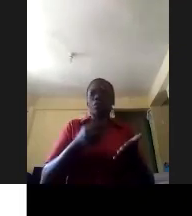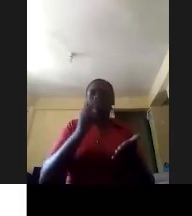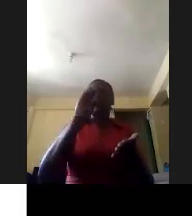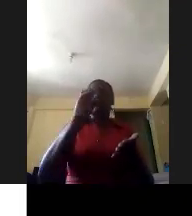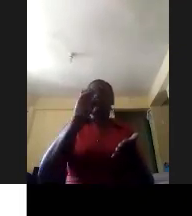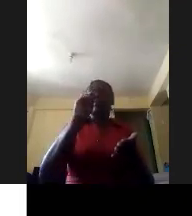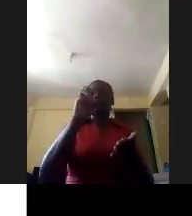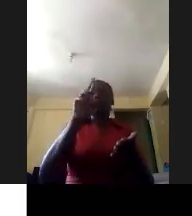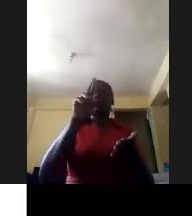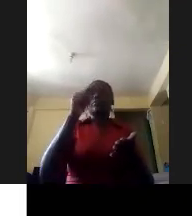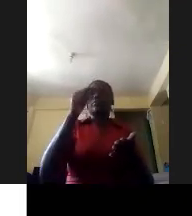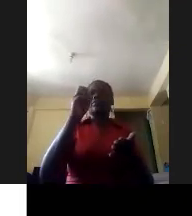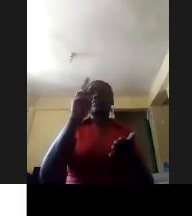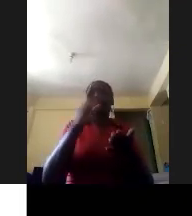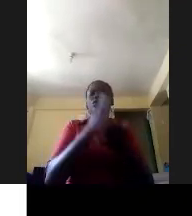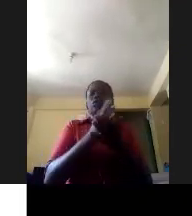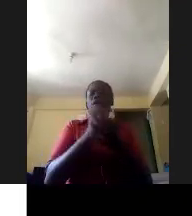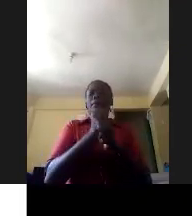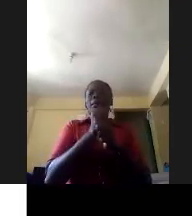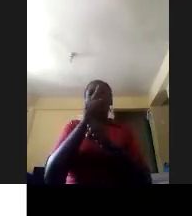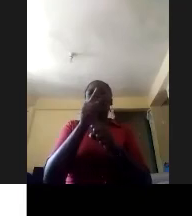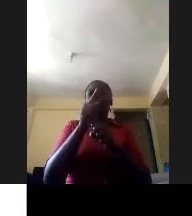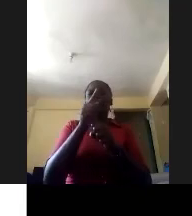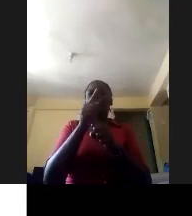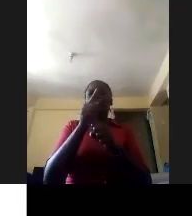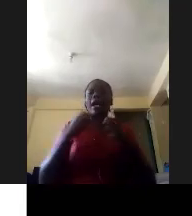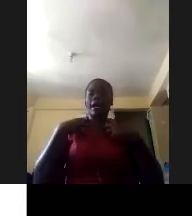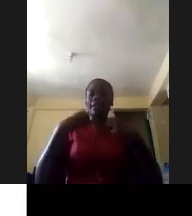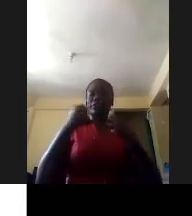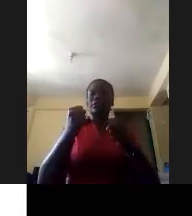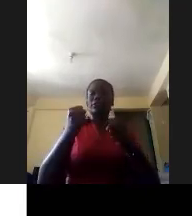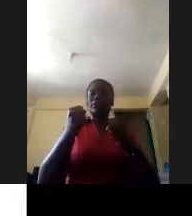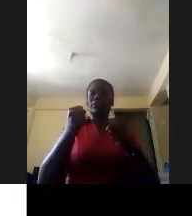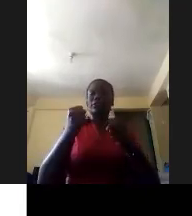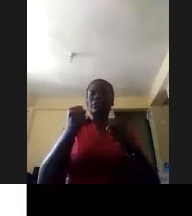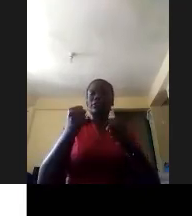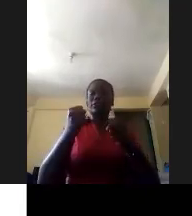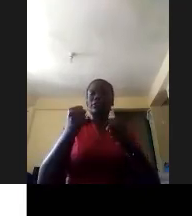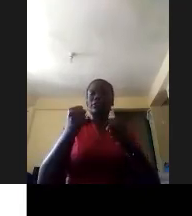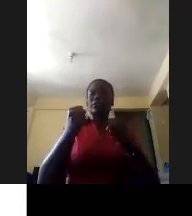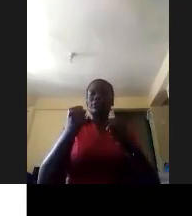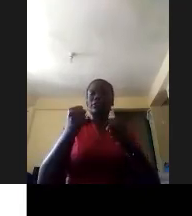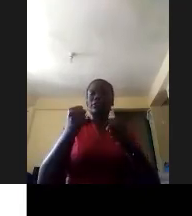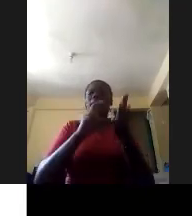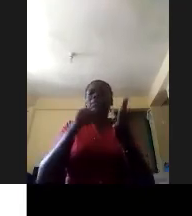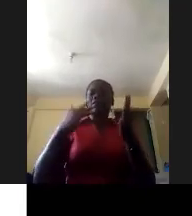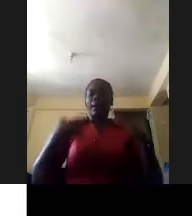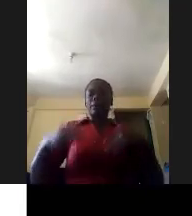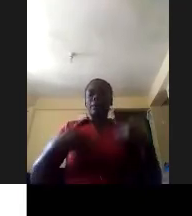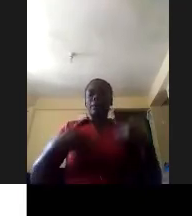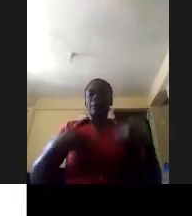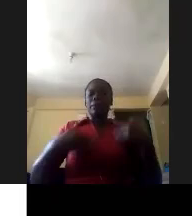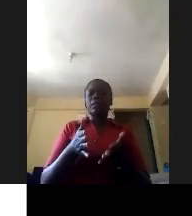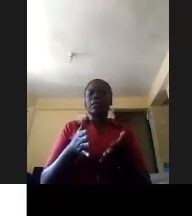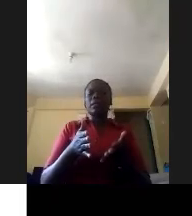and that makes him courageous, that makes him beautiful. Yeah. And also he's saying, I'm happy to be, amongst youth